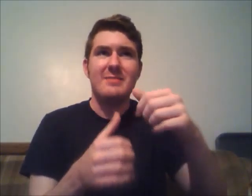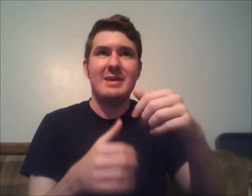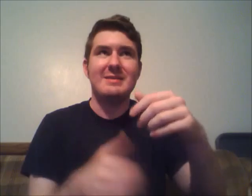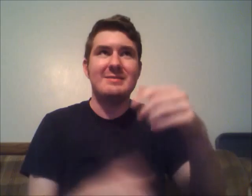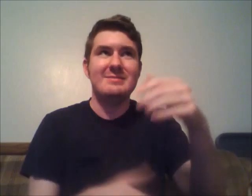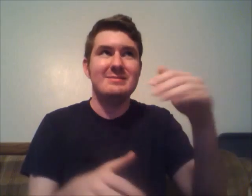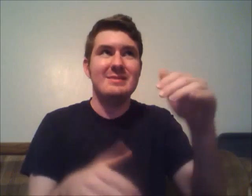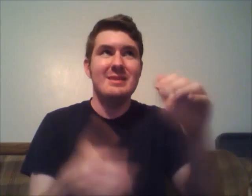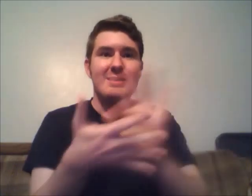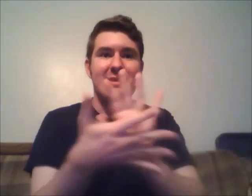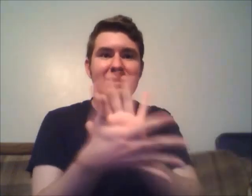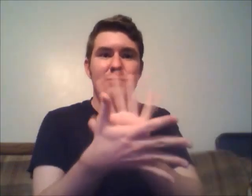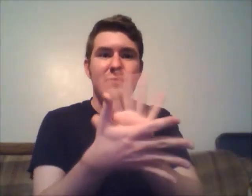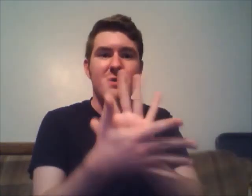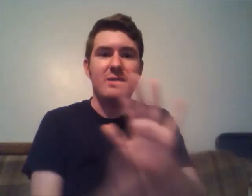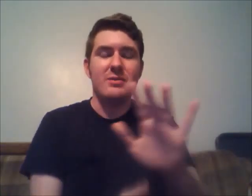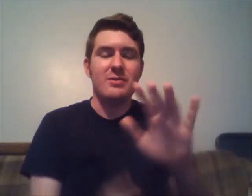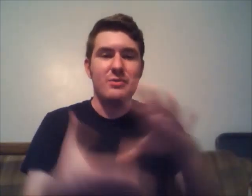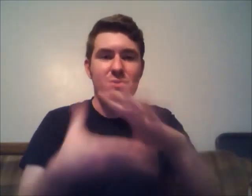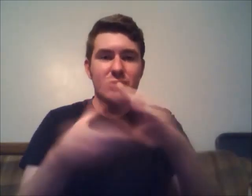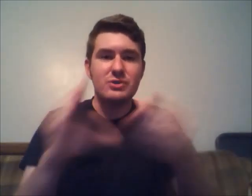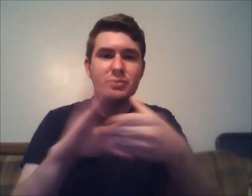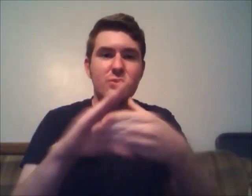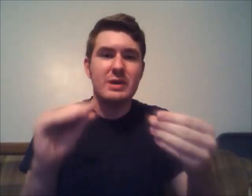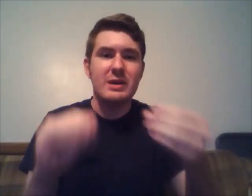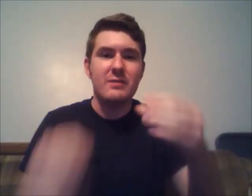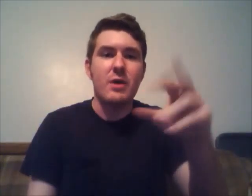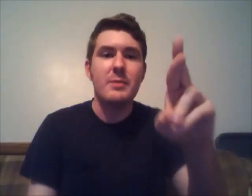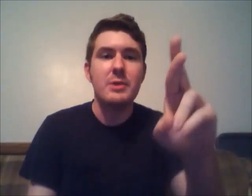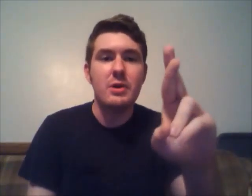like the movie or the story of Robin Hood,